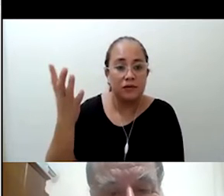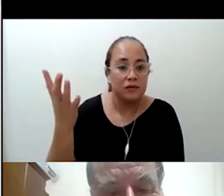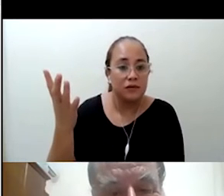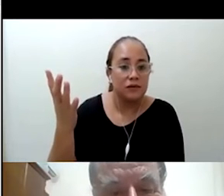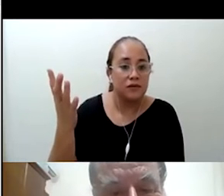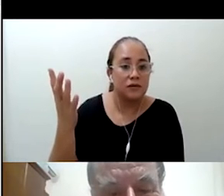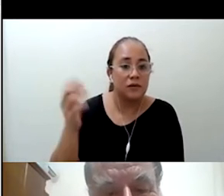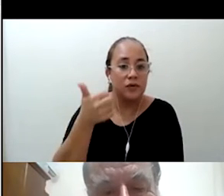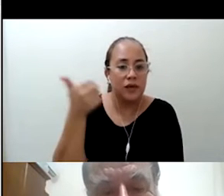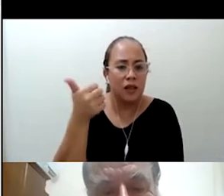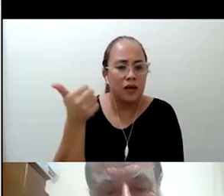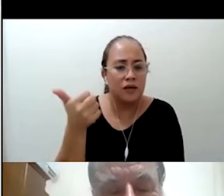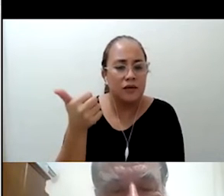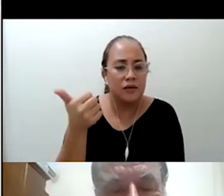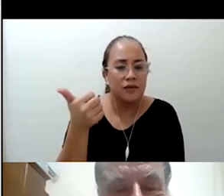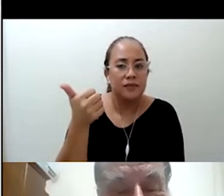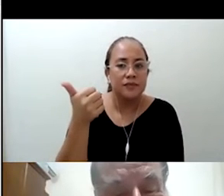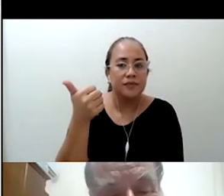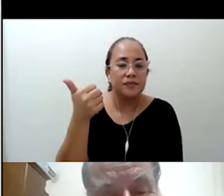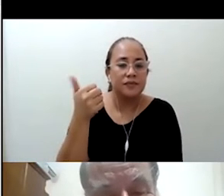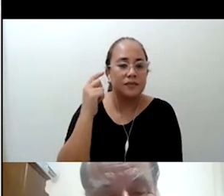and glue,